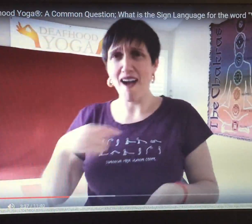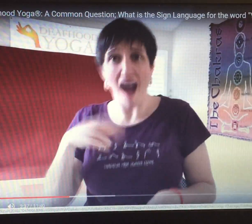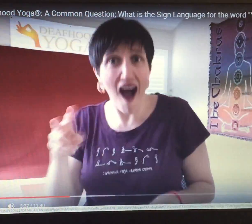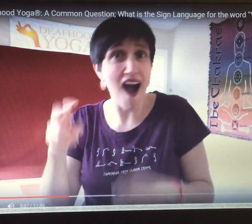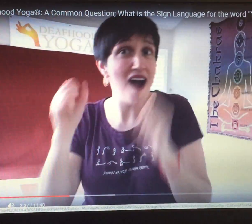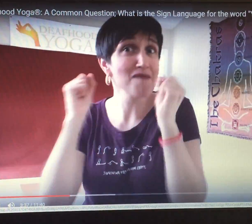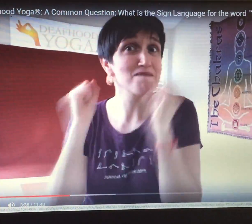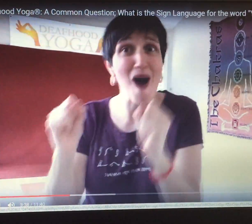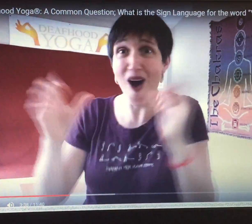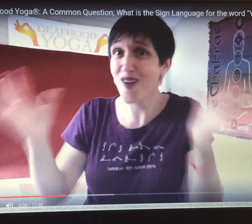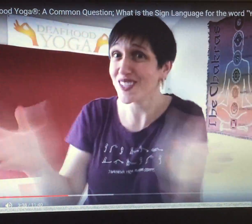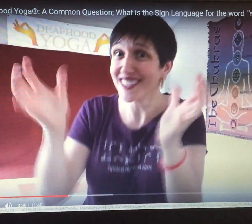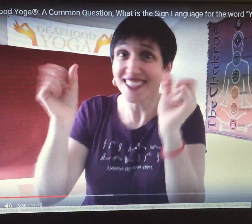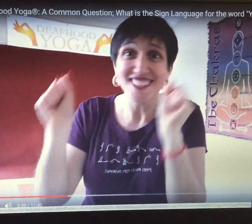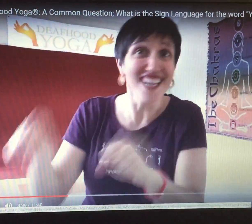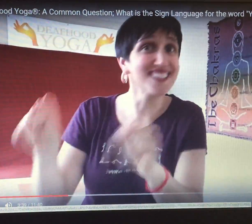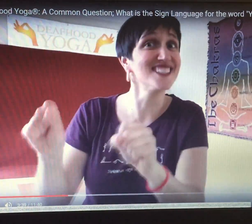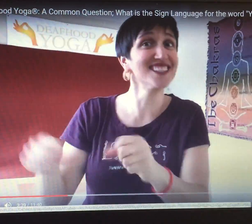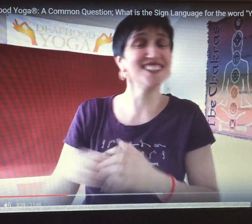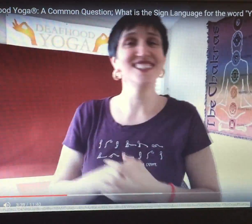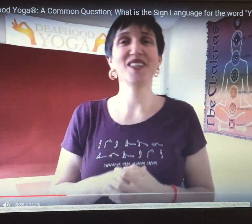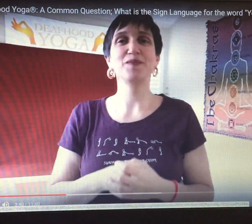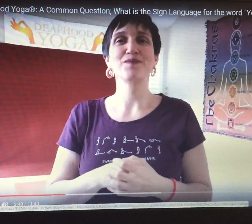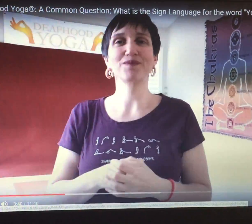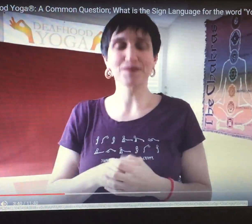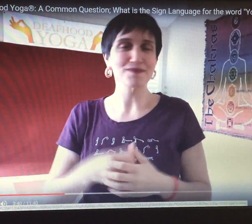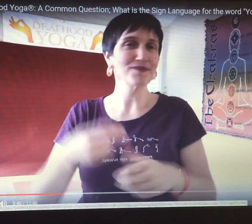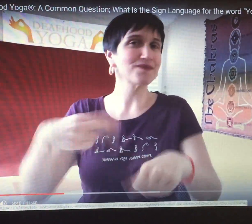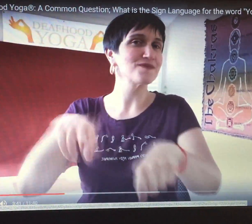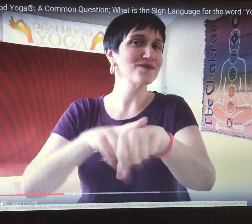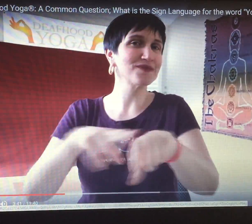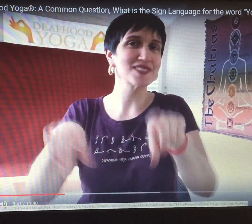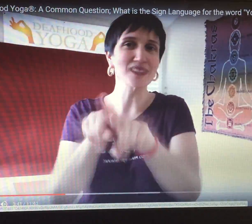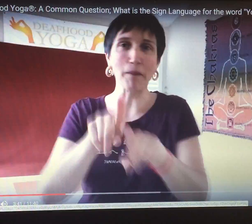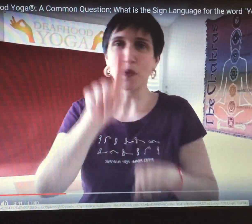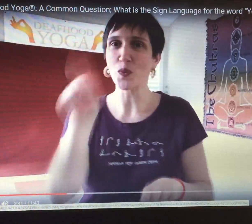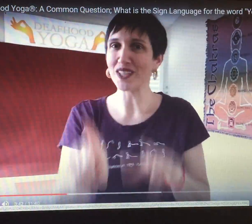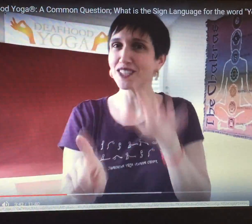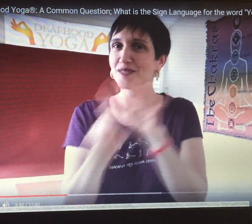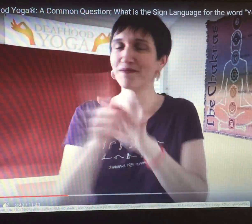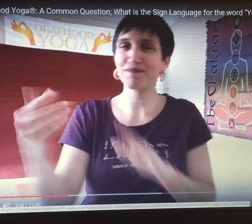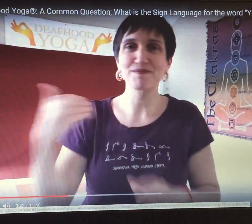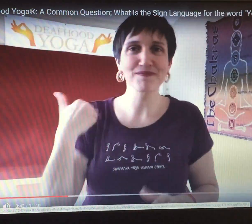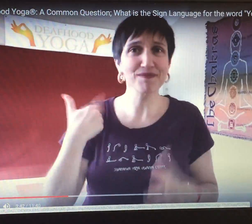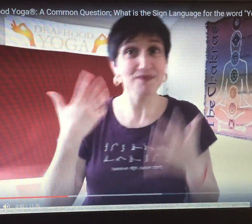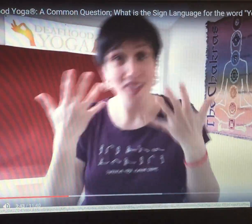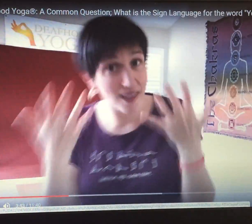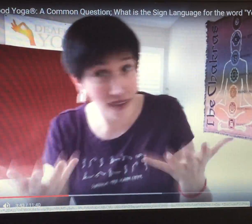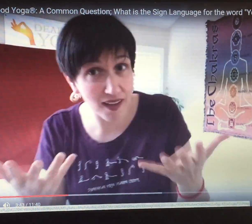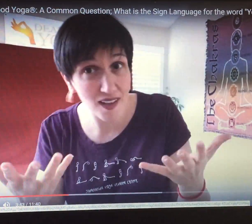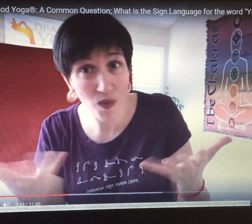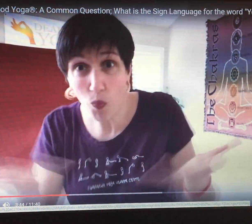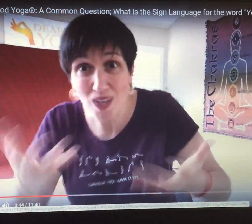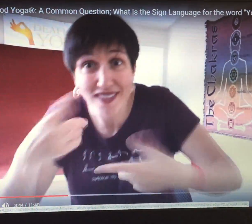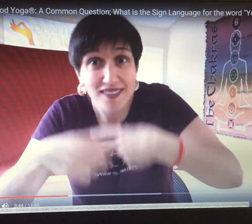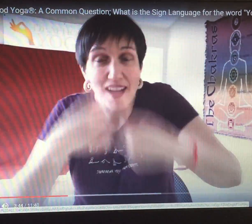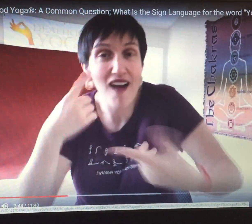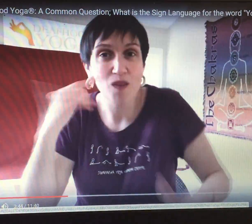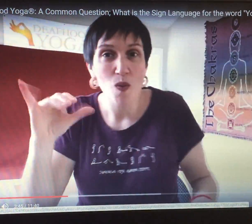in Australia. And I thought, oh, this is great. Yes, do it. And of course, the same question popped